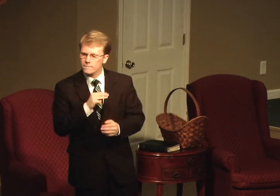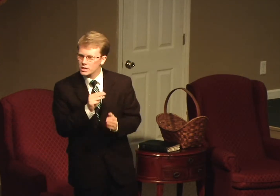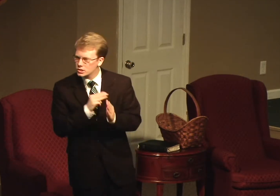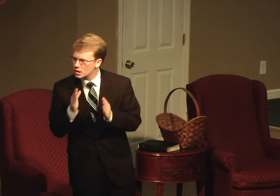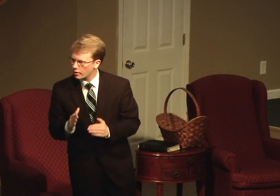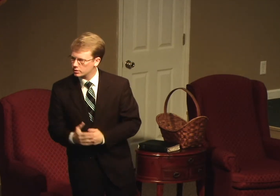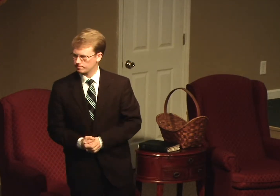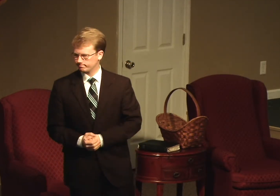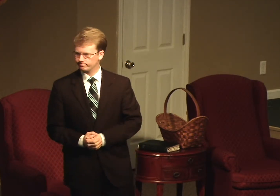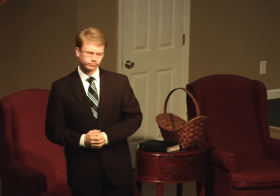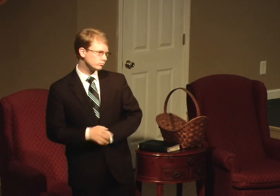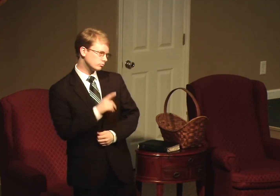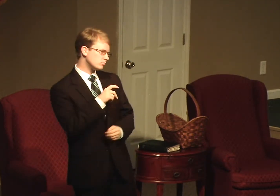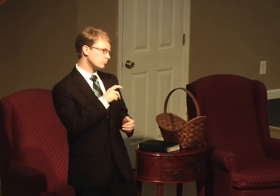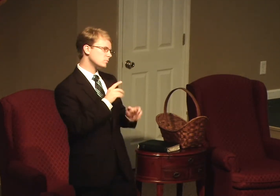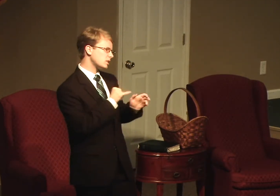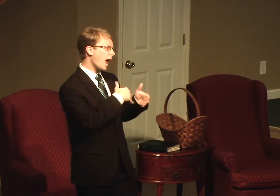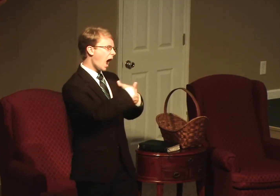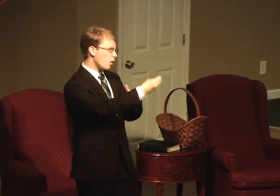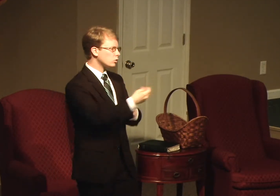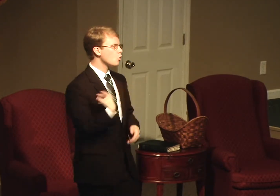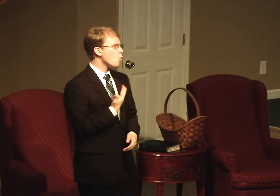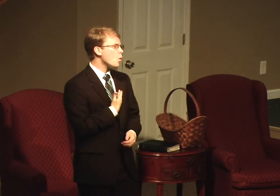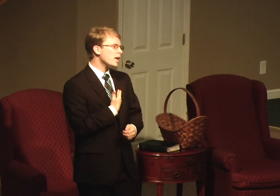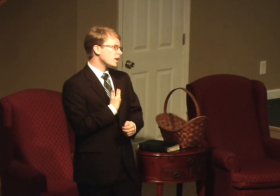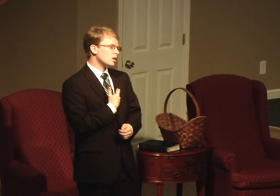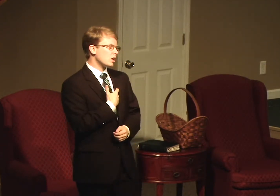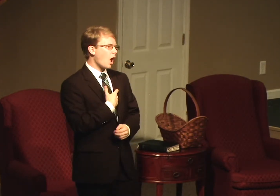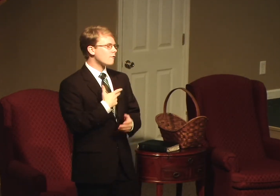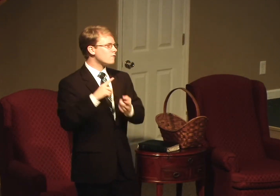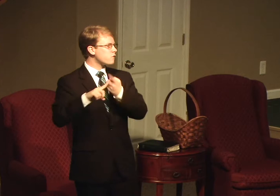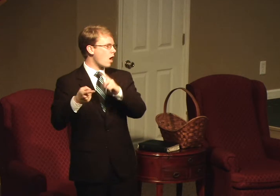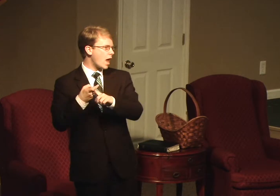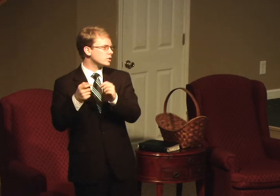anymore. We don't want missionaries here. You have to leave.